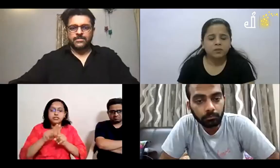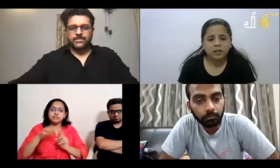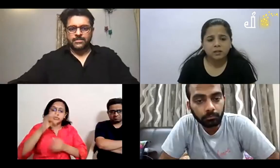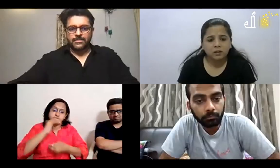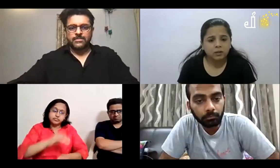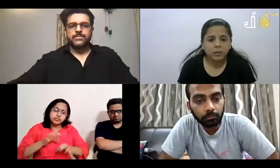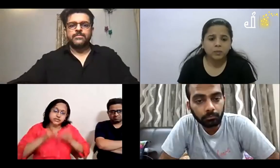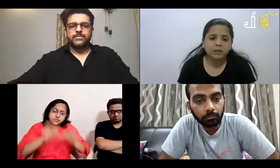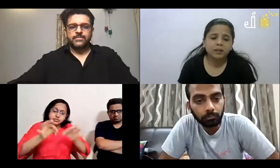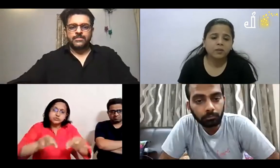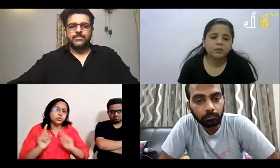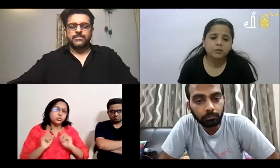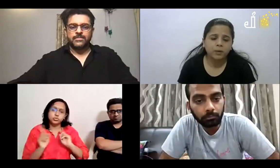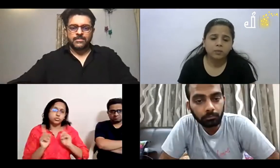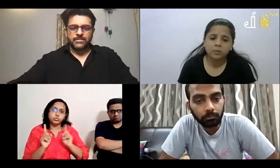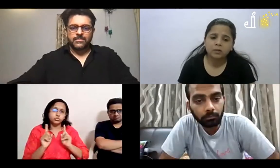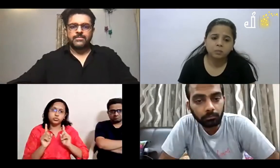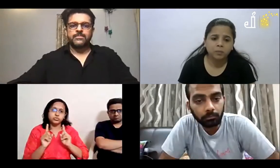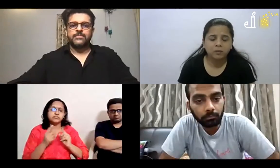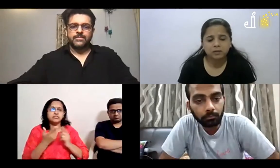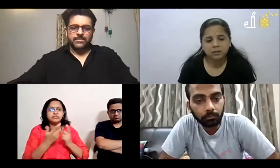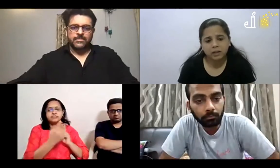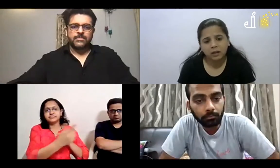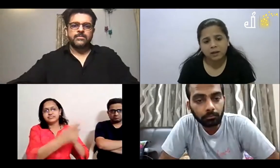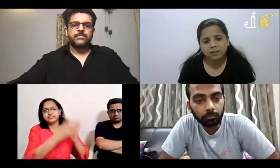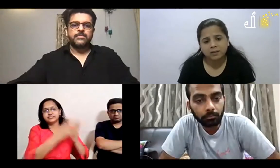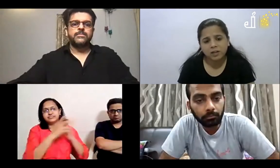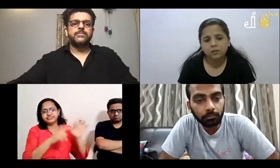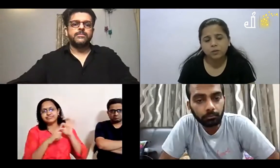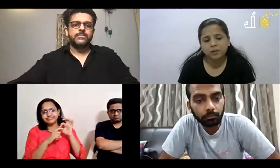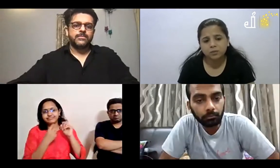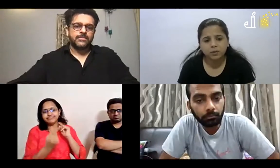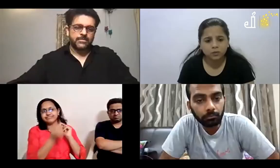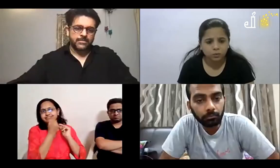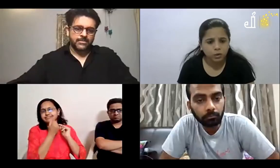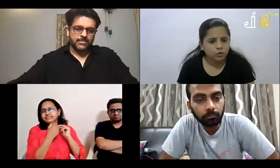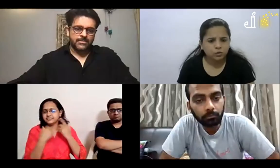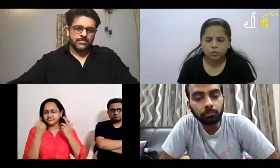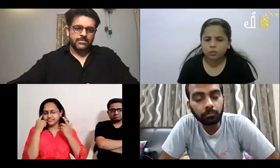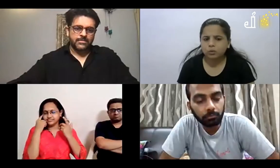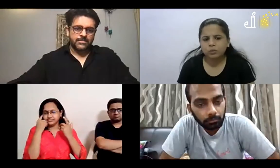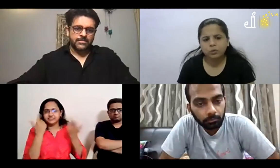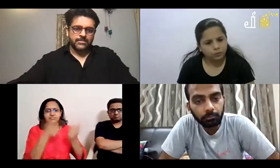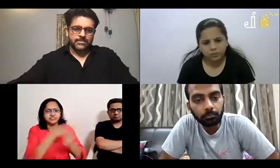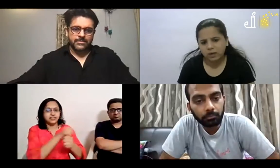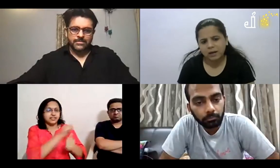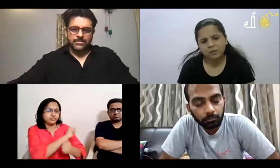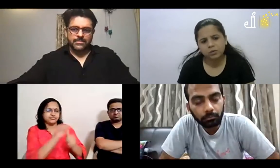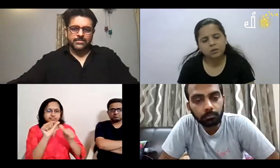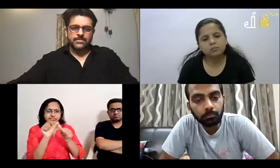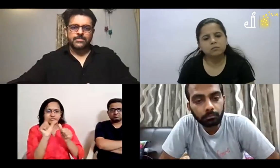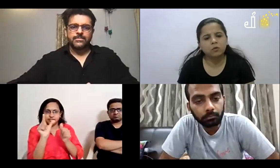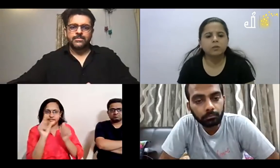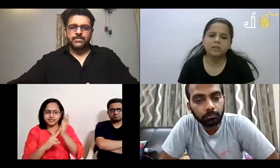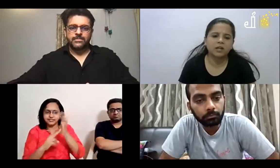So I was think the people think that we are stupid. Maybe people will think our child would be stupid too. So no, I